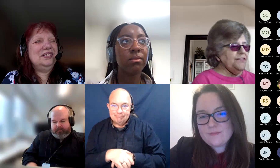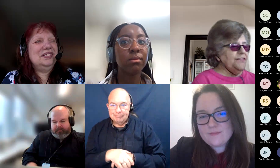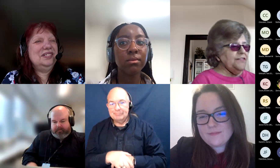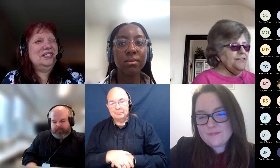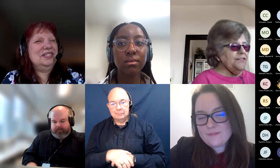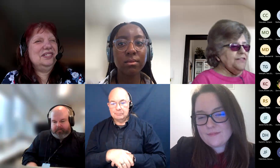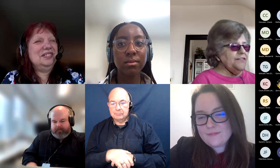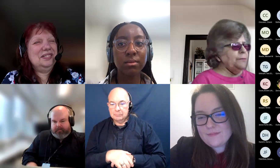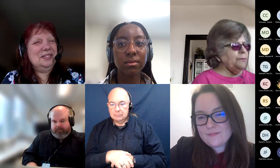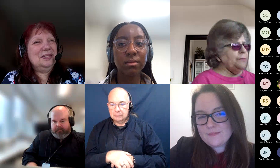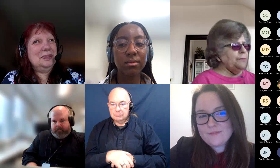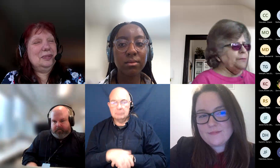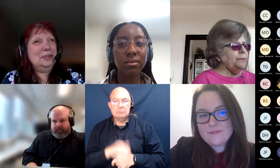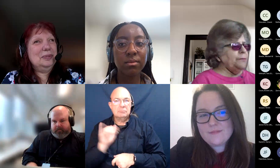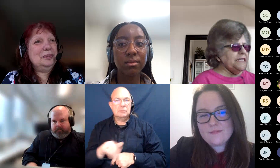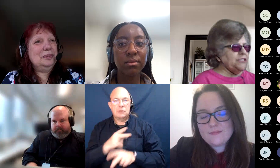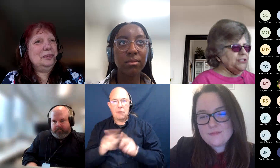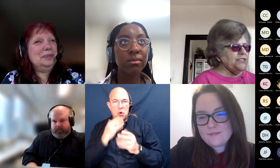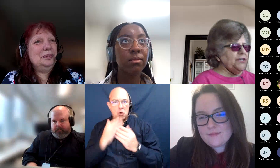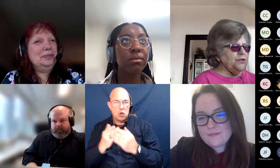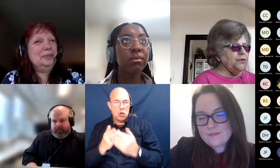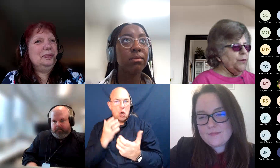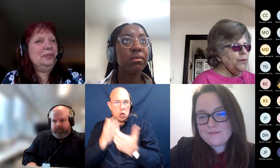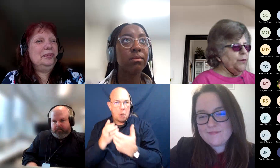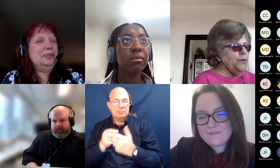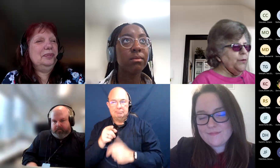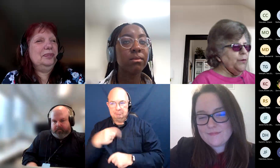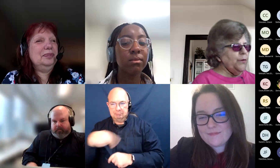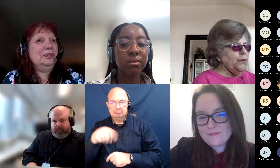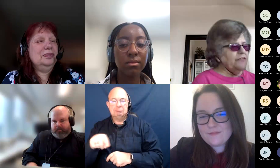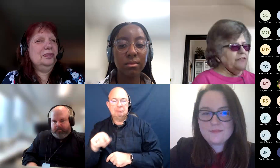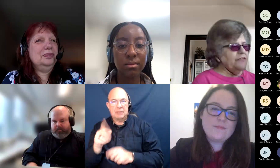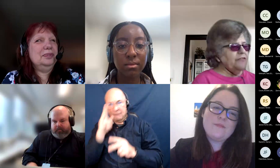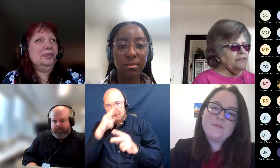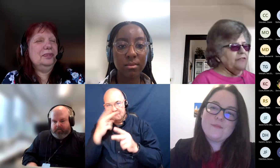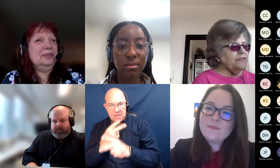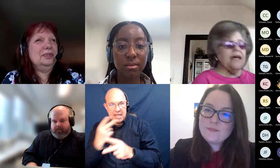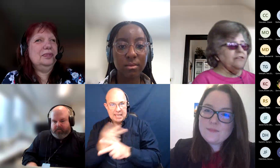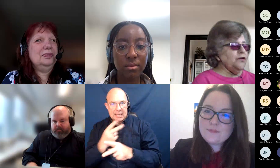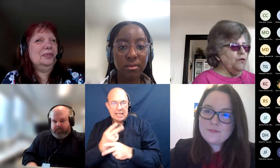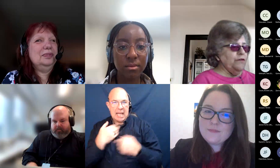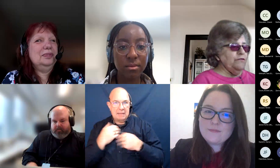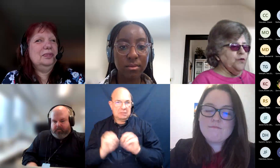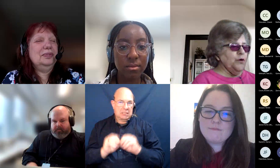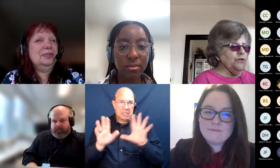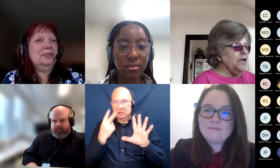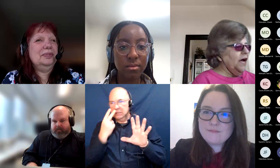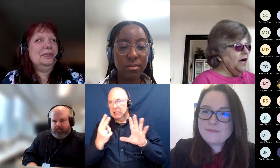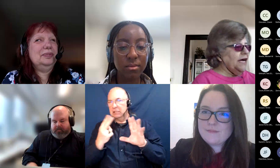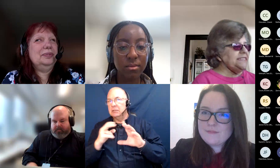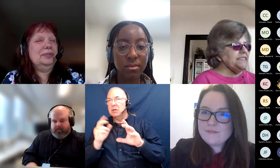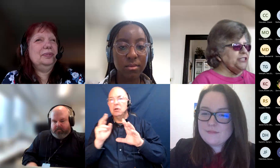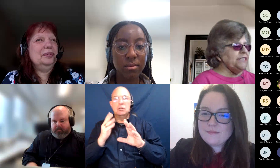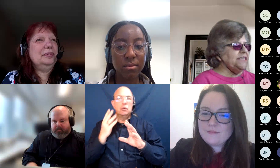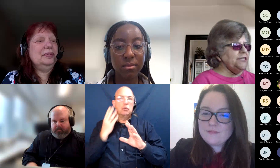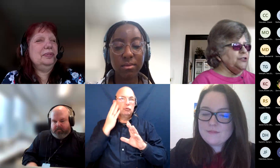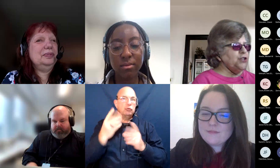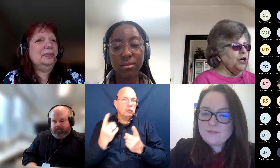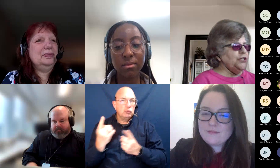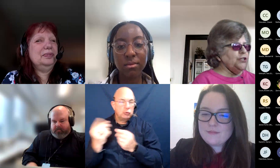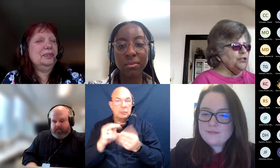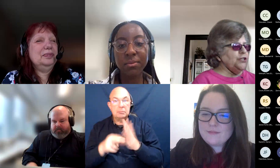I think there are some great accommodations that you have a clear path going forward. I